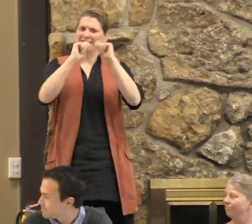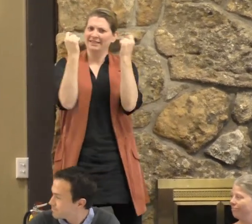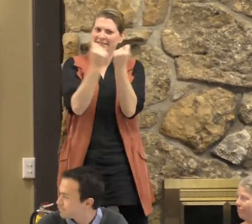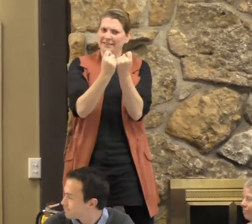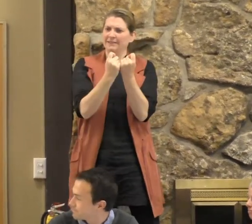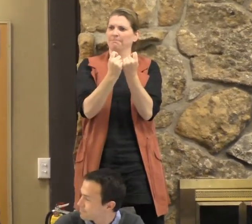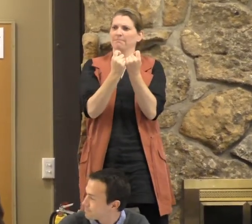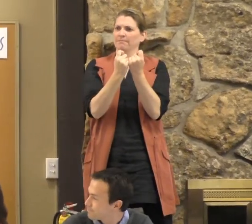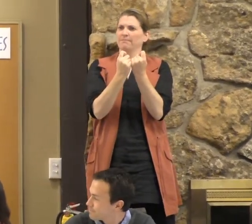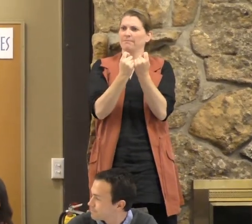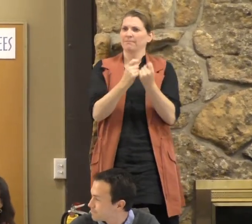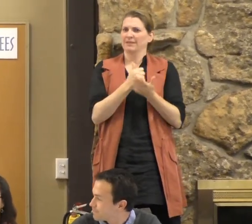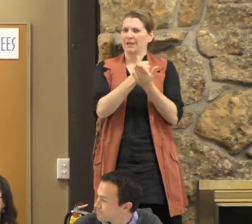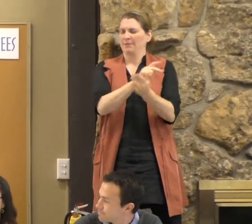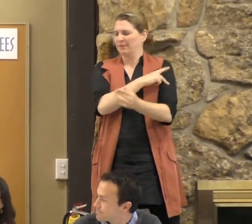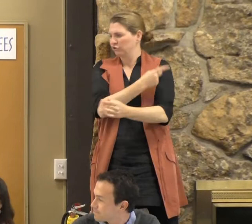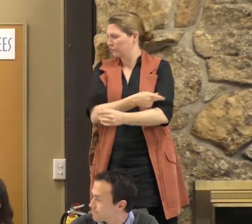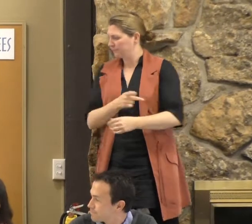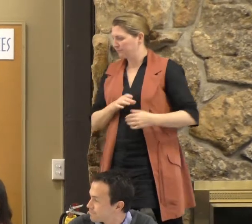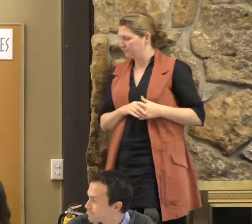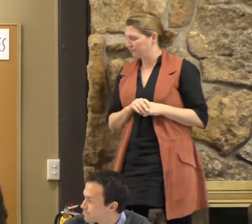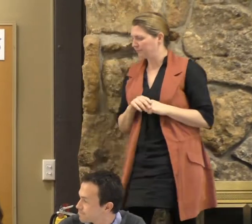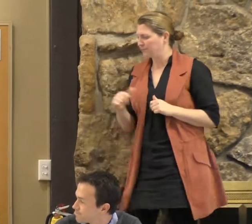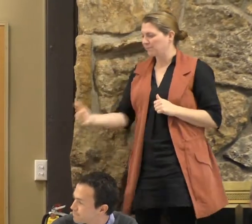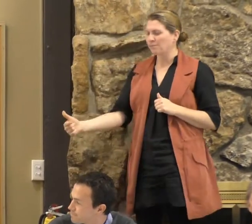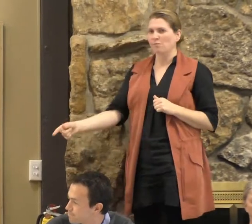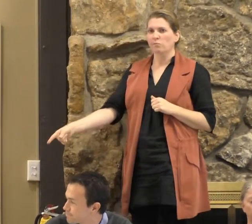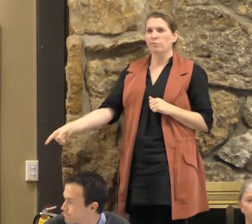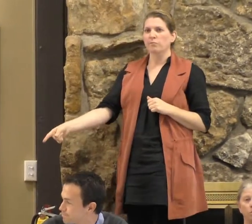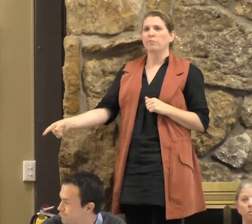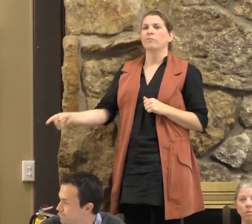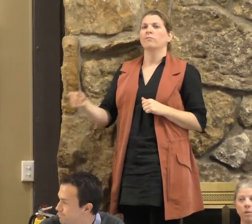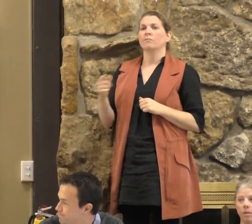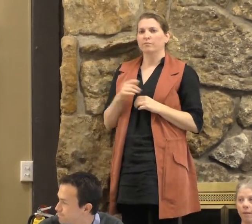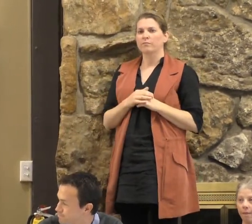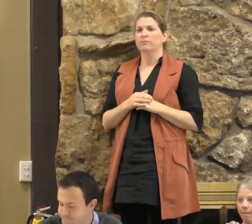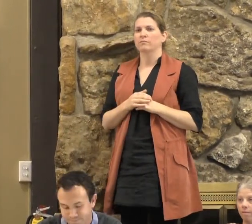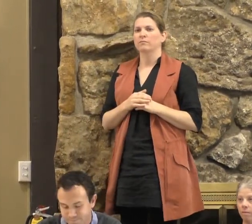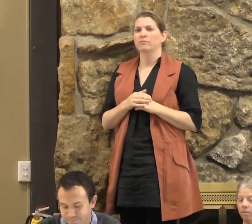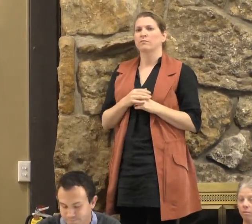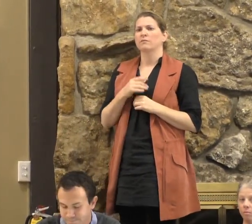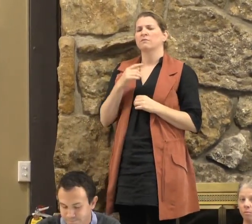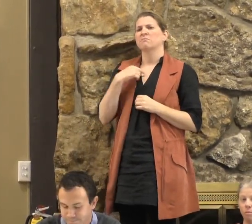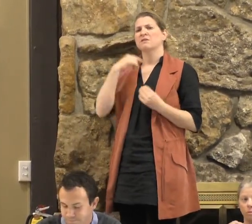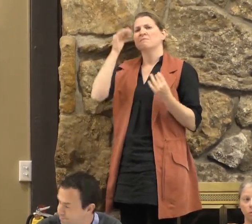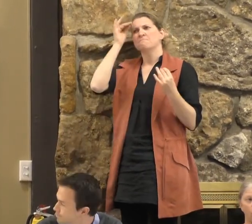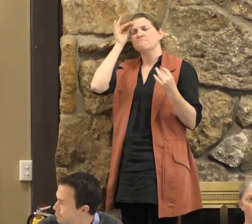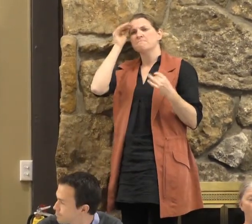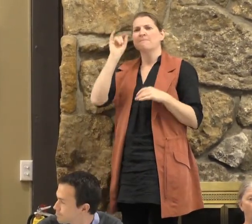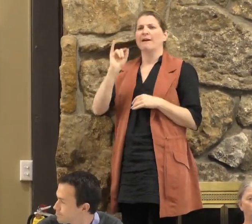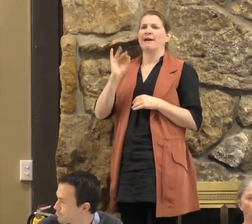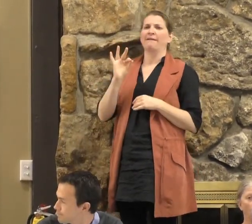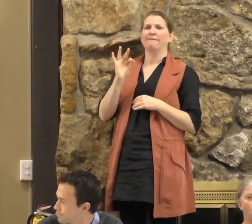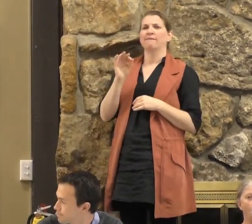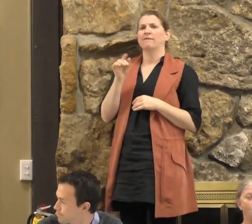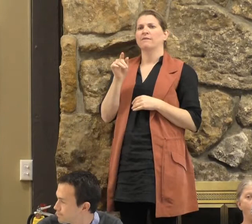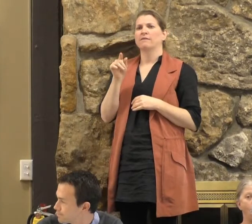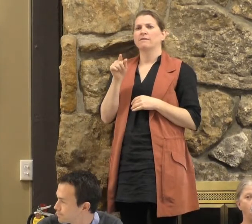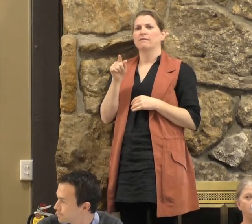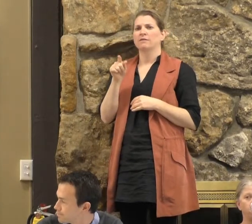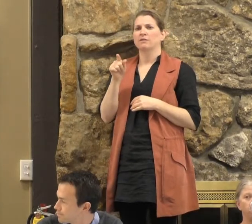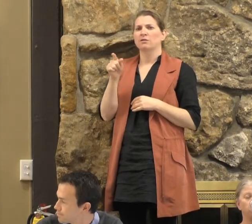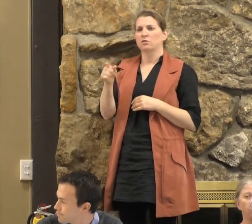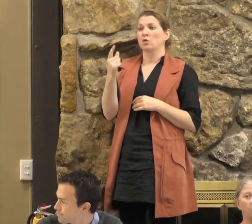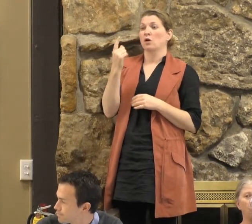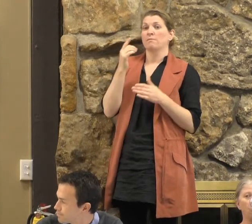The one thing that I was thinking of is that if you or anyone you know needs any kind of services in the dental field, it